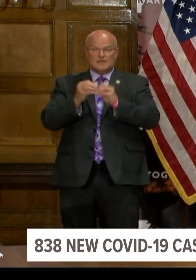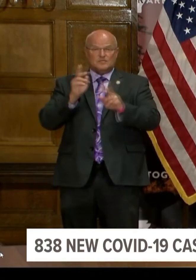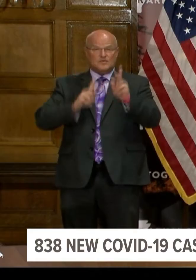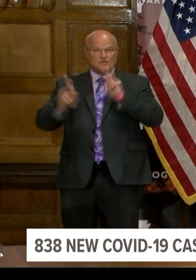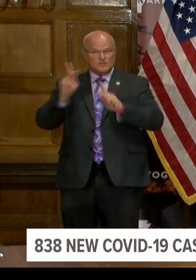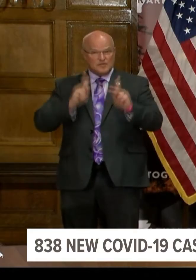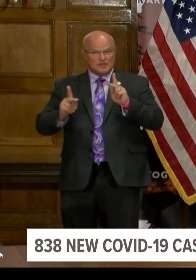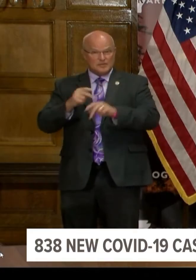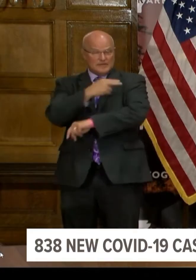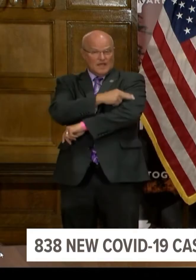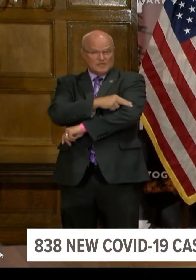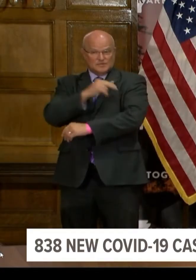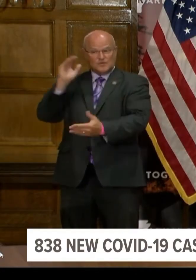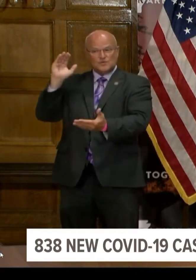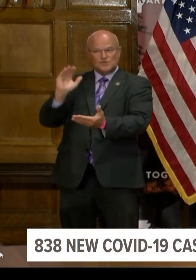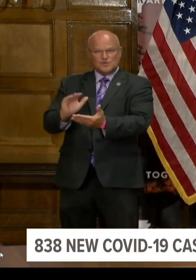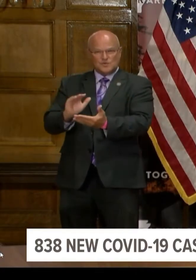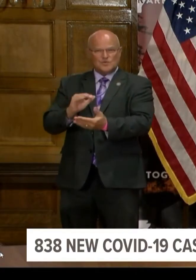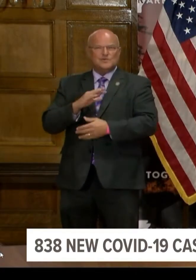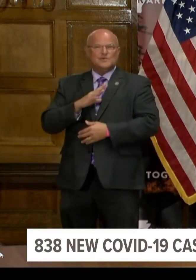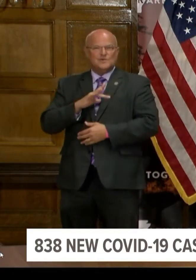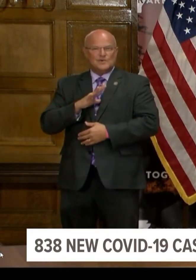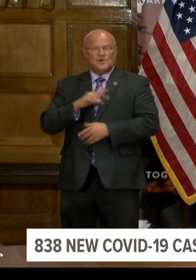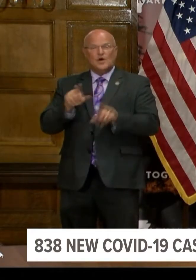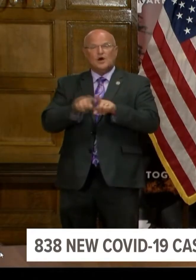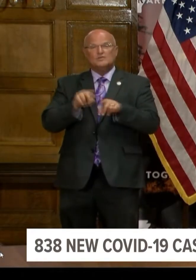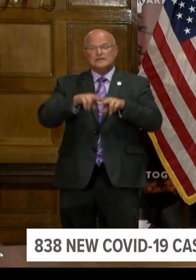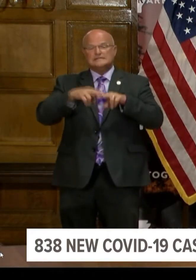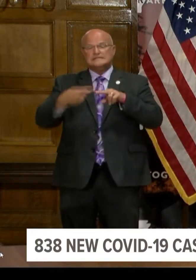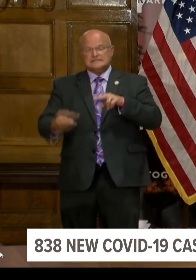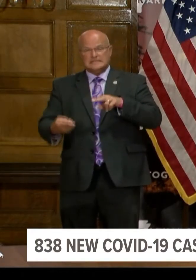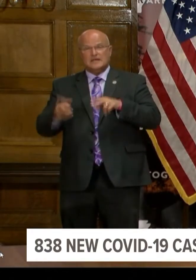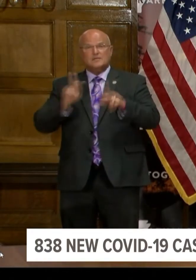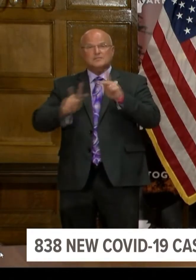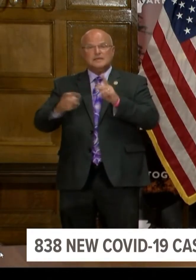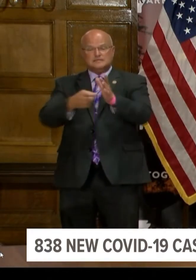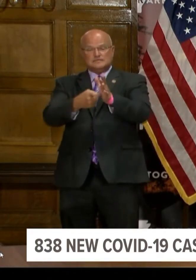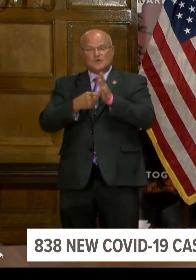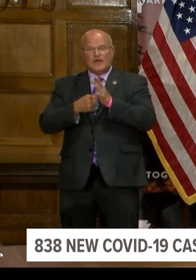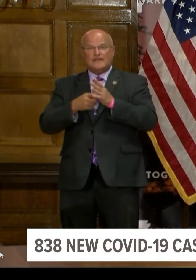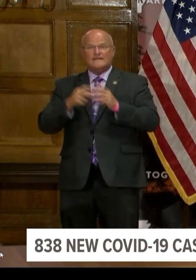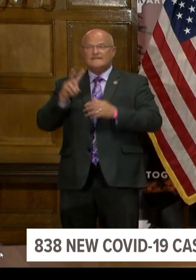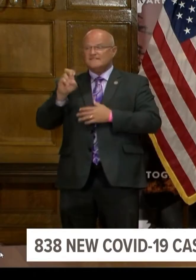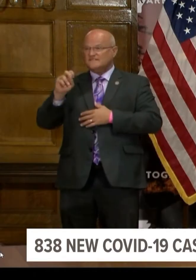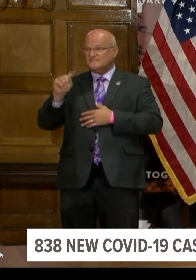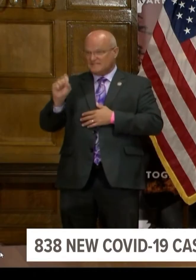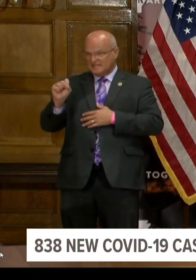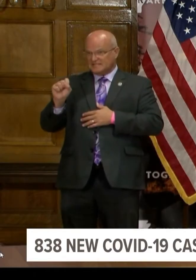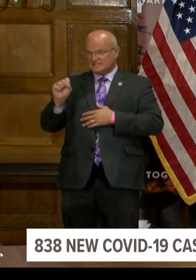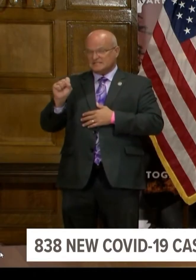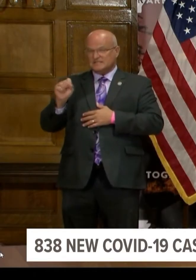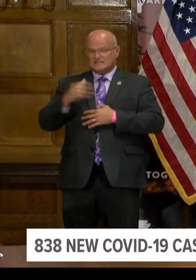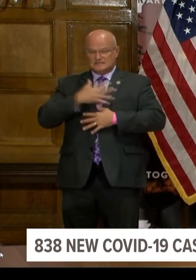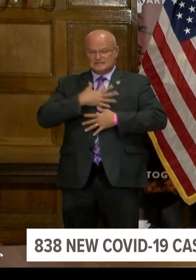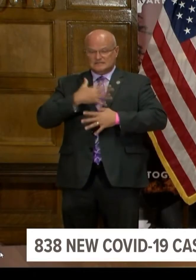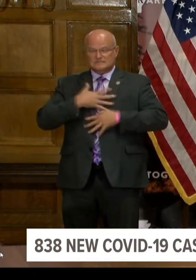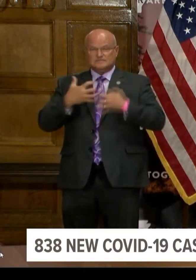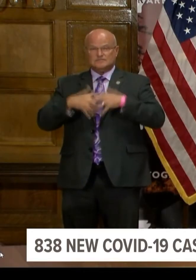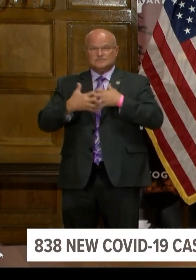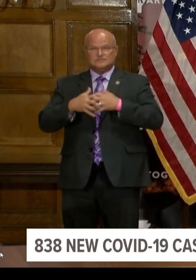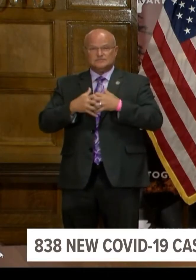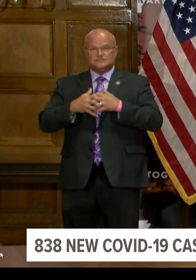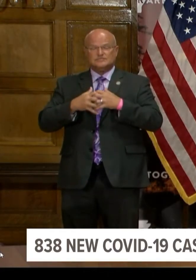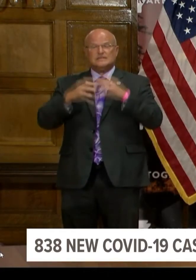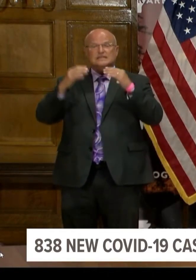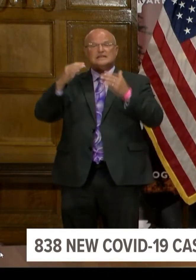individuals that are hospitalized, we also have a decrease in the number of individuals requiring ventilation, mechanical ventilation. This has decreased by